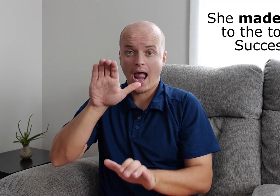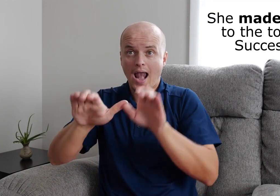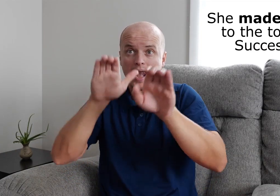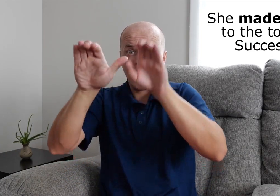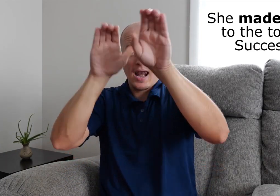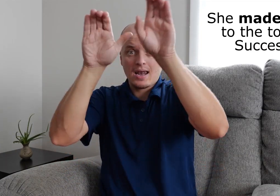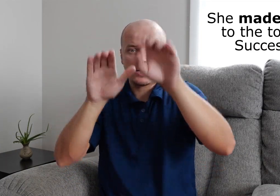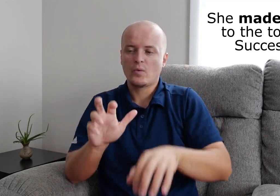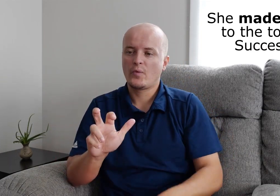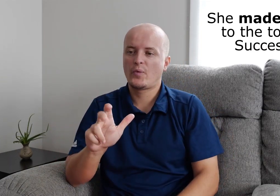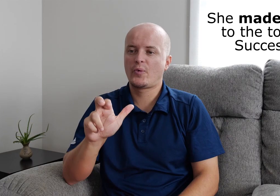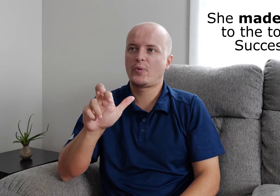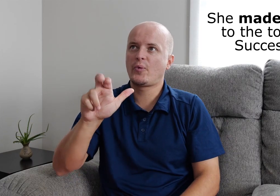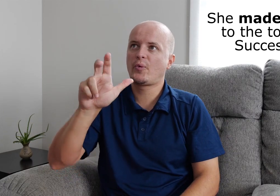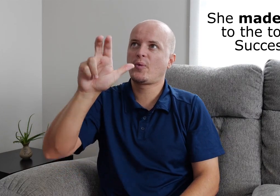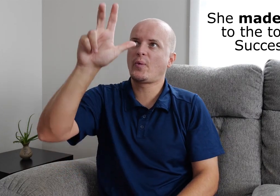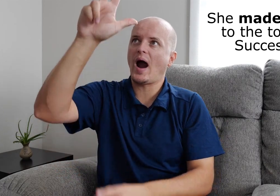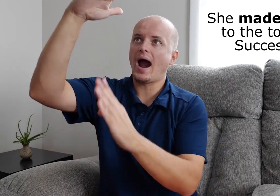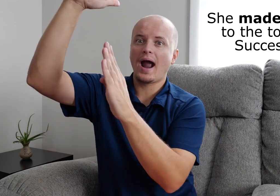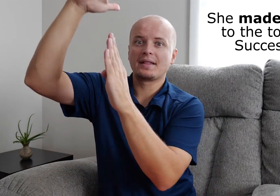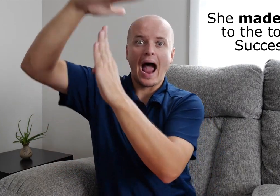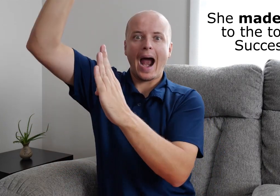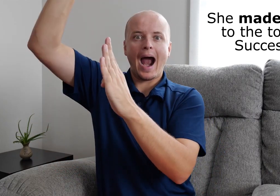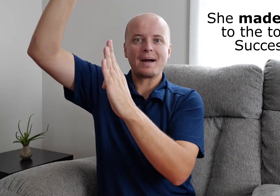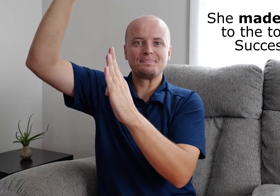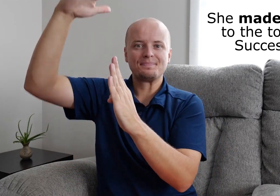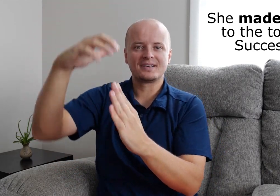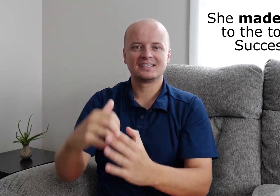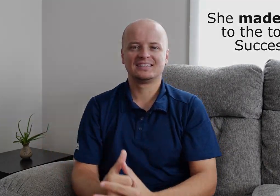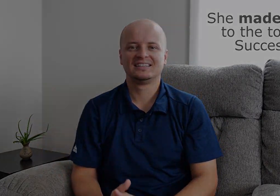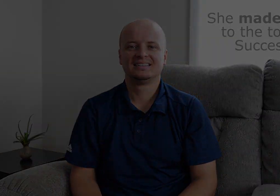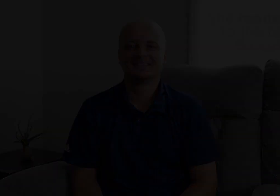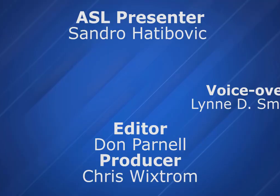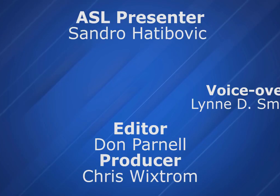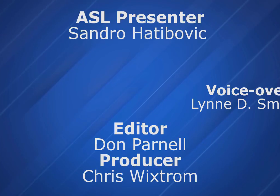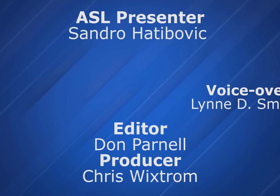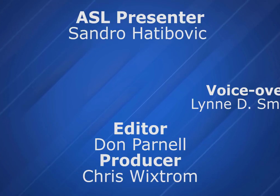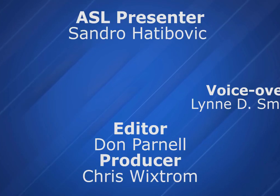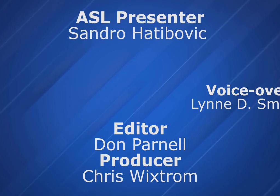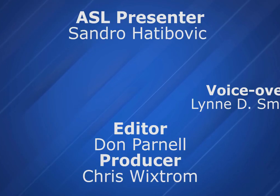The girl climbs the ladder and makes it to the top. The